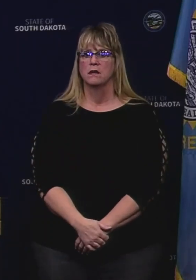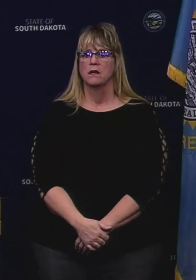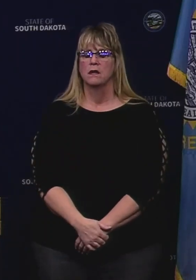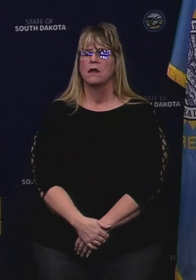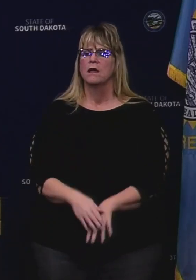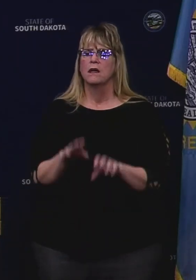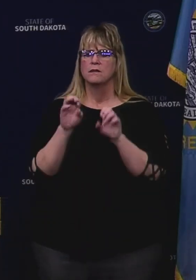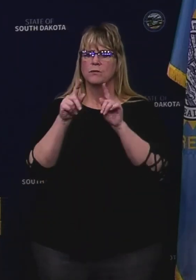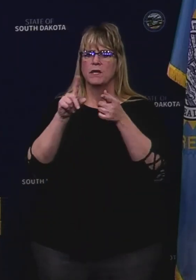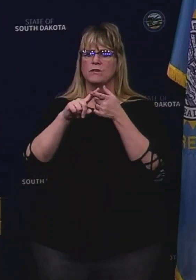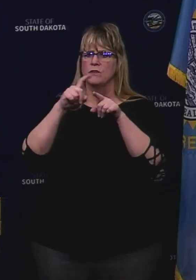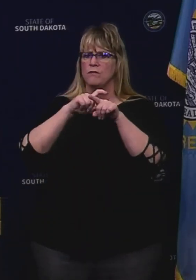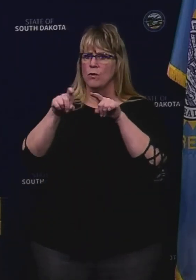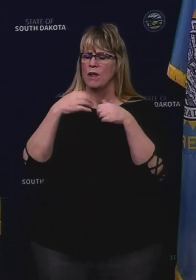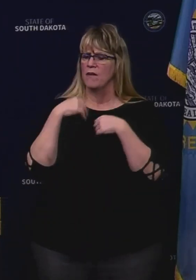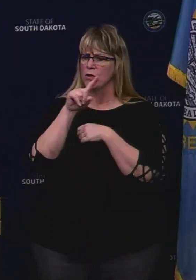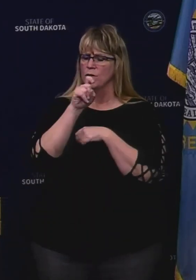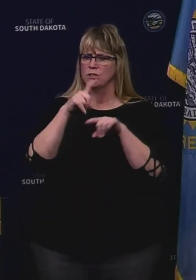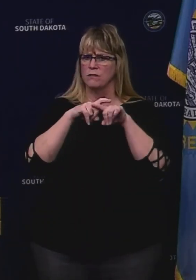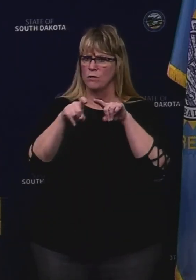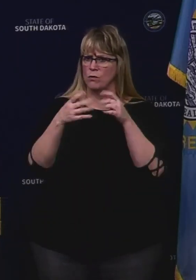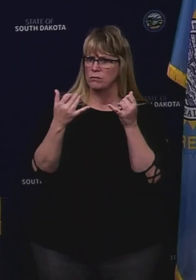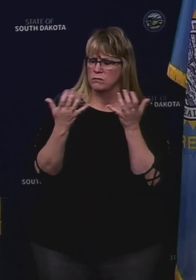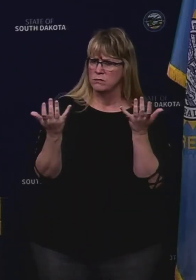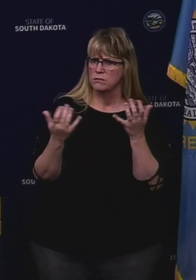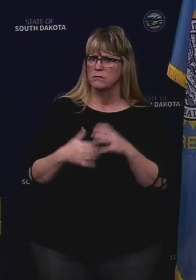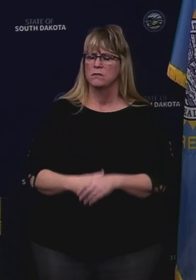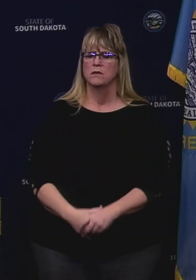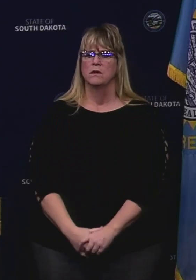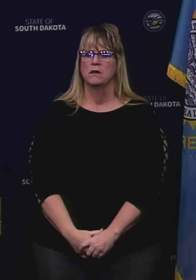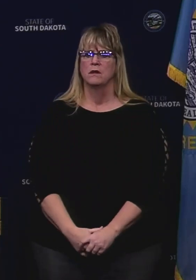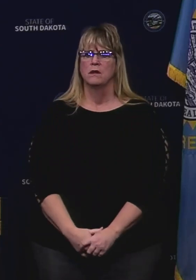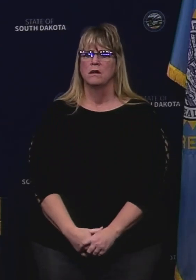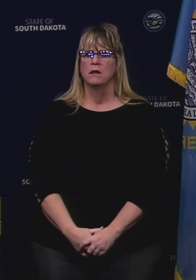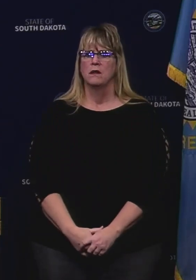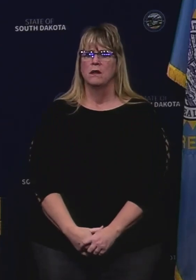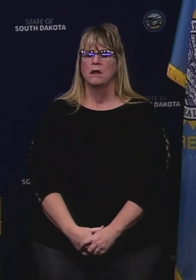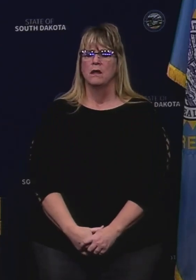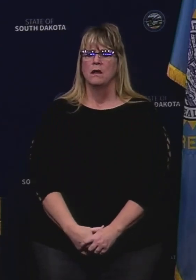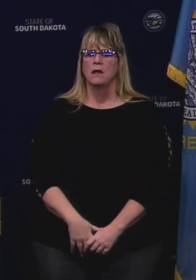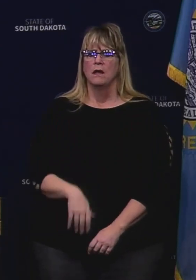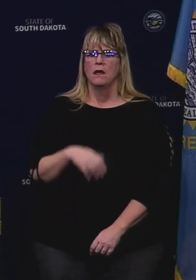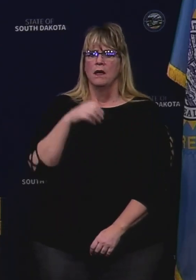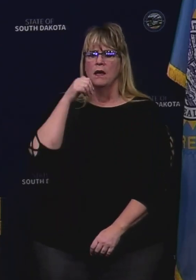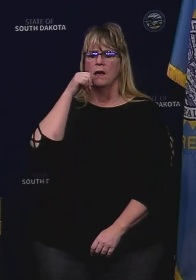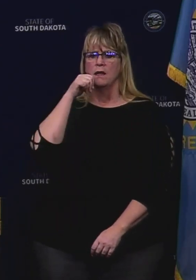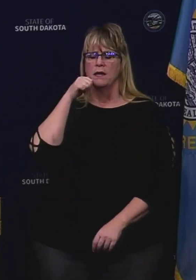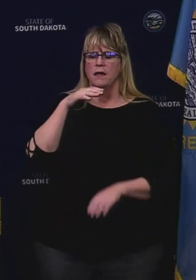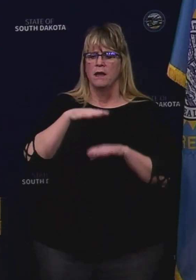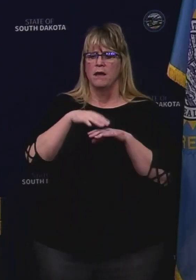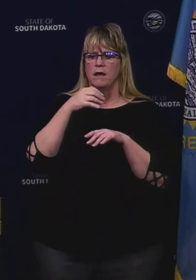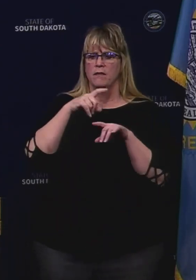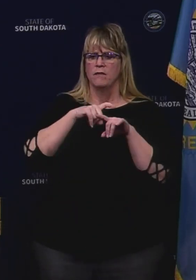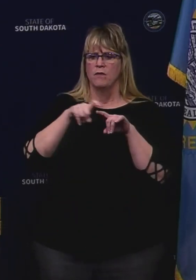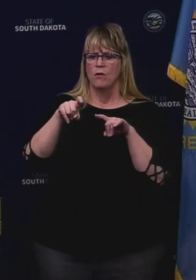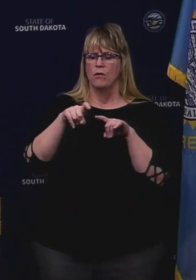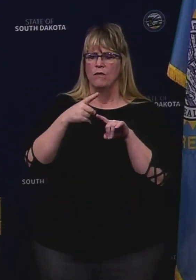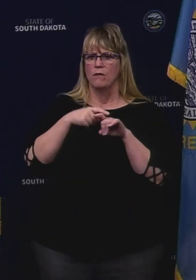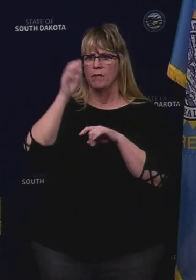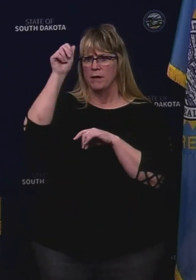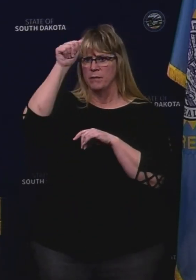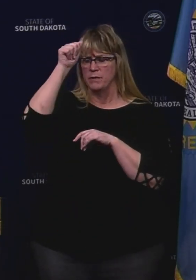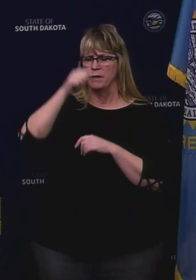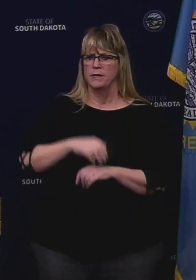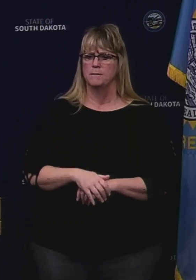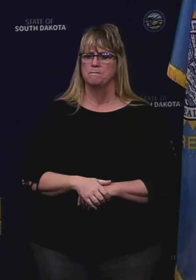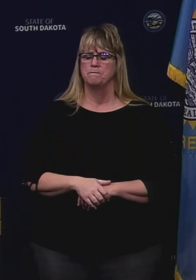Let's go back to the phone. Was there a question on the phone line? Governor, this is Kelda Ferris with the American News in Aberdeen.